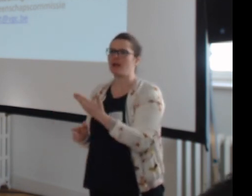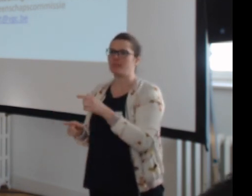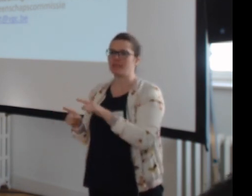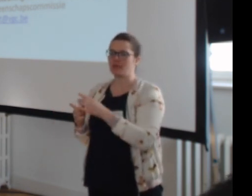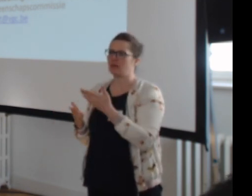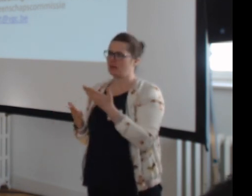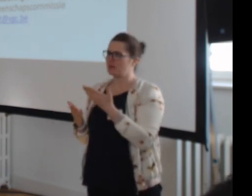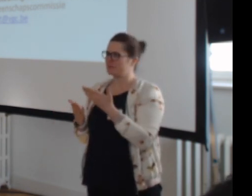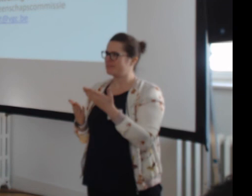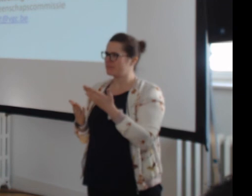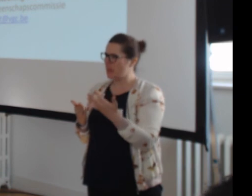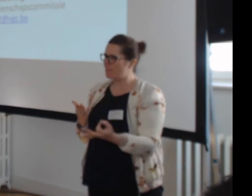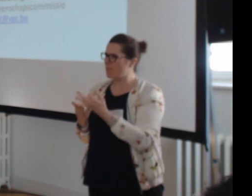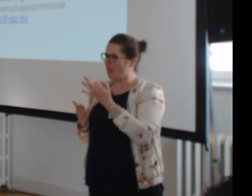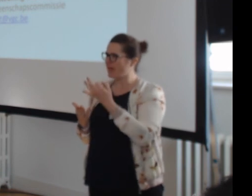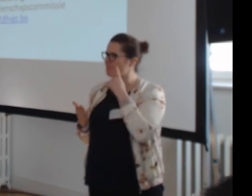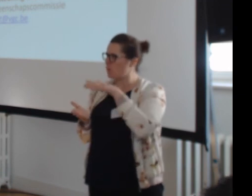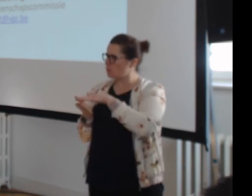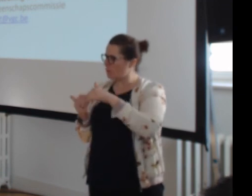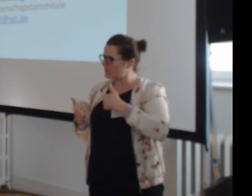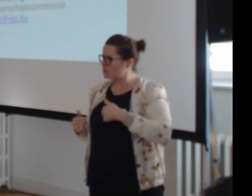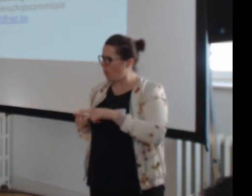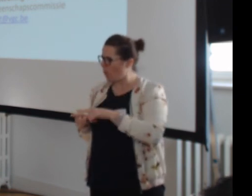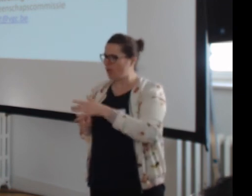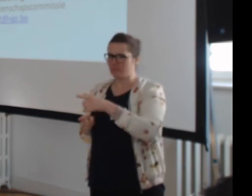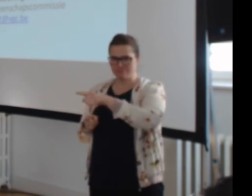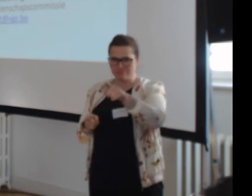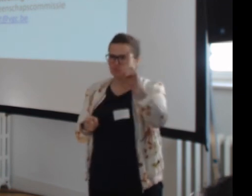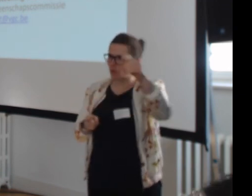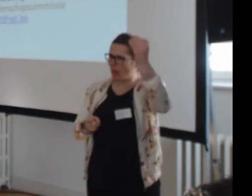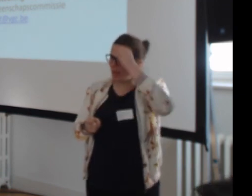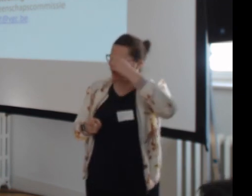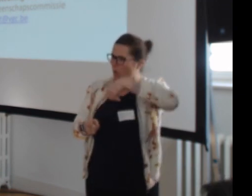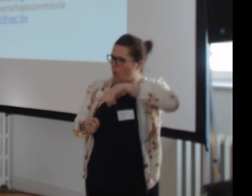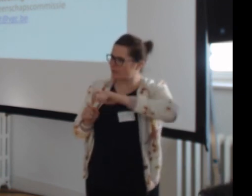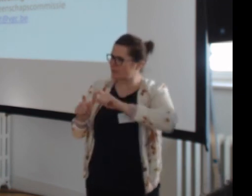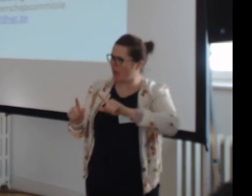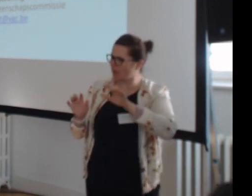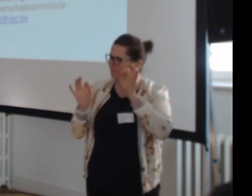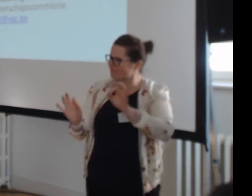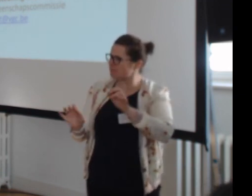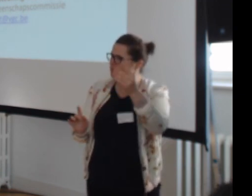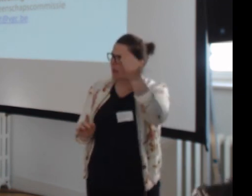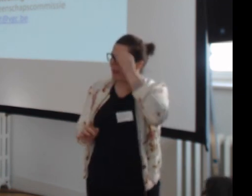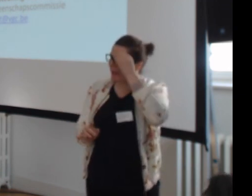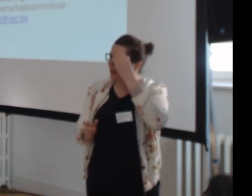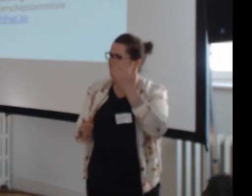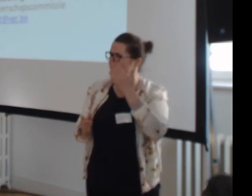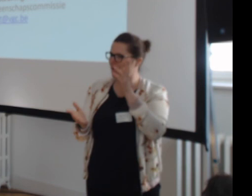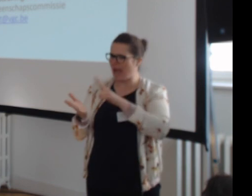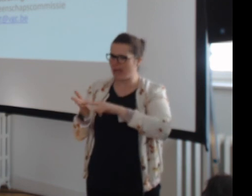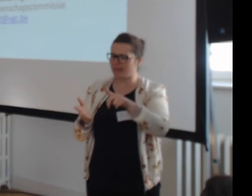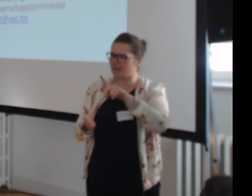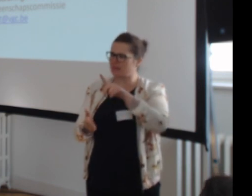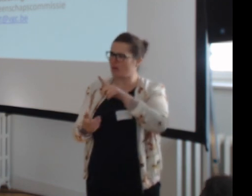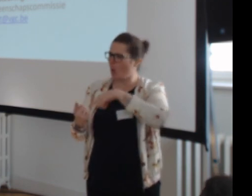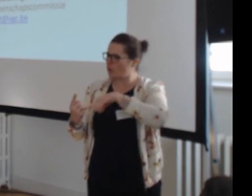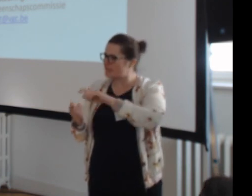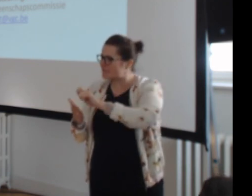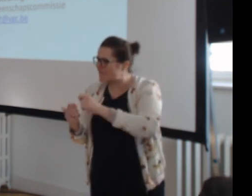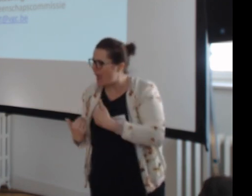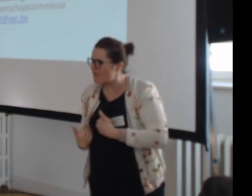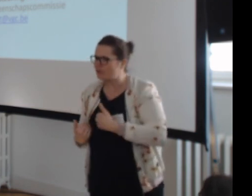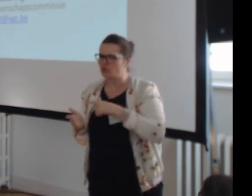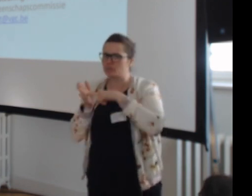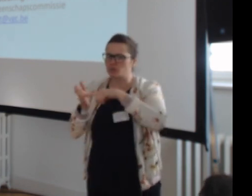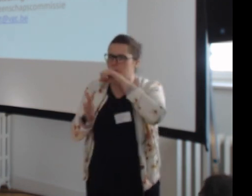to, it's important for them too, that they learn our language properly and that they fall in love with our authors and